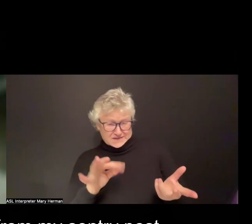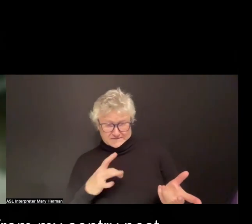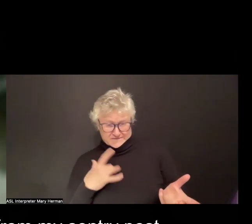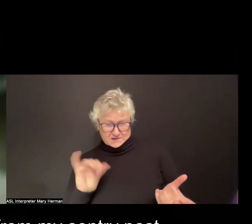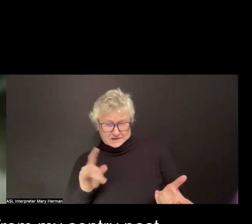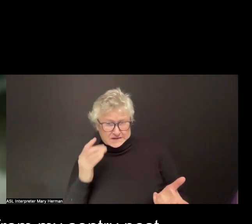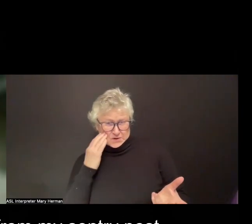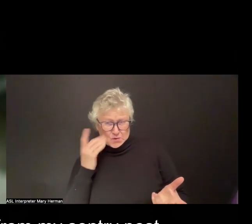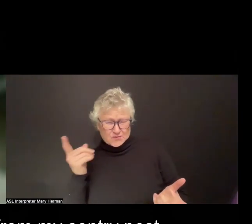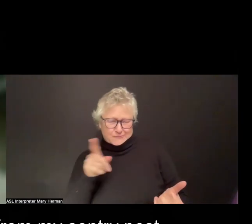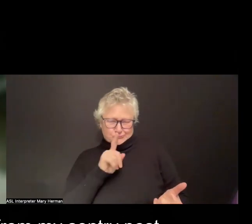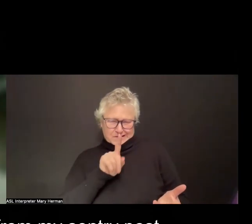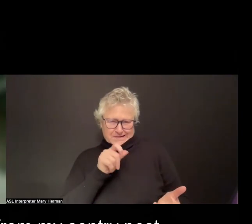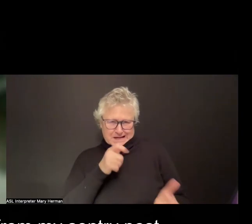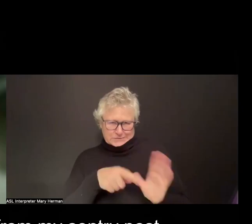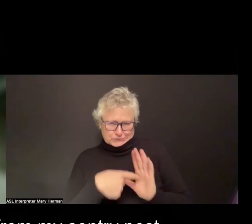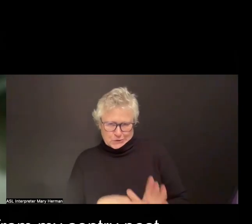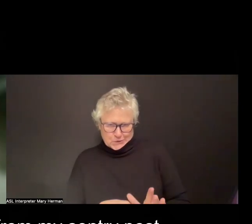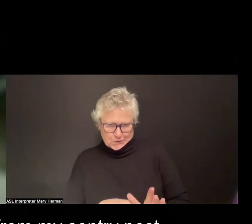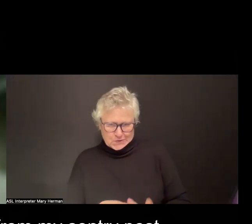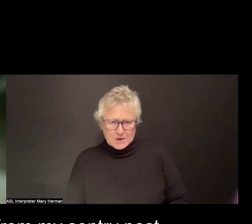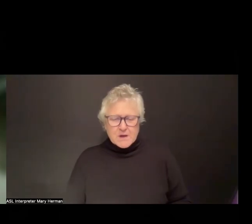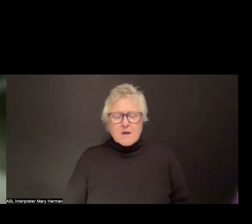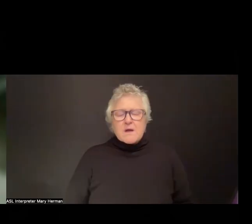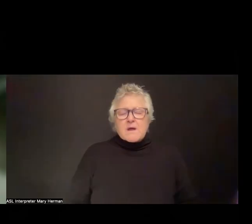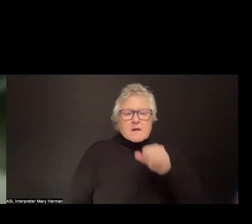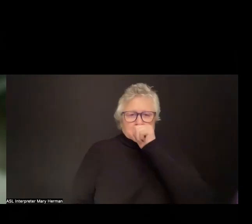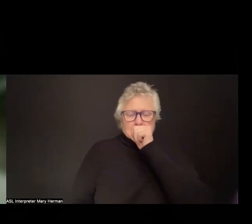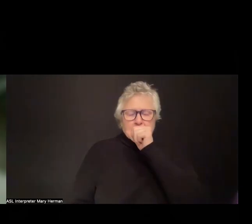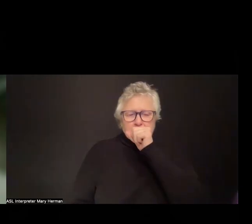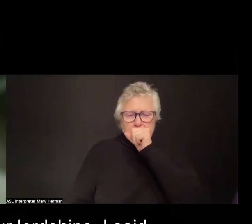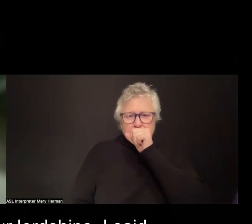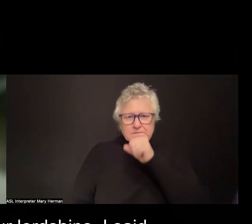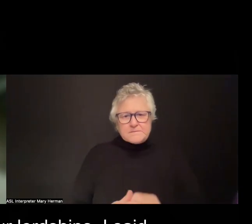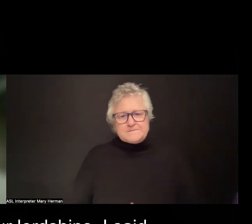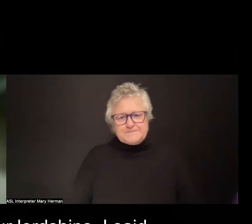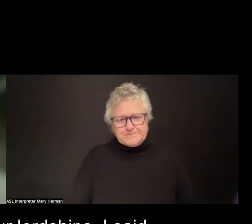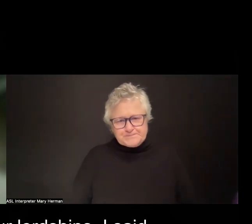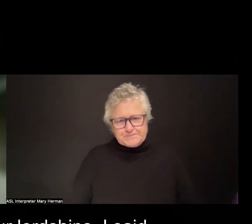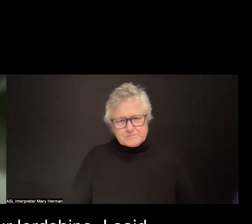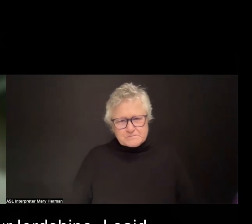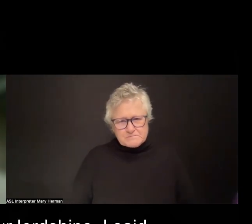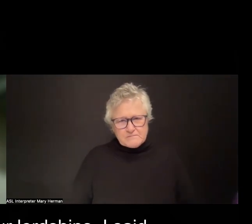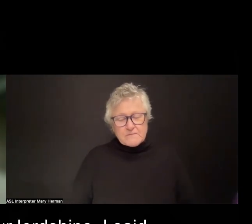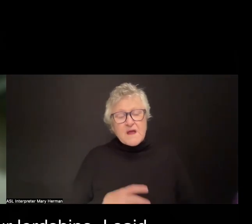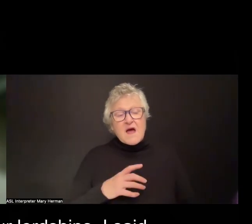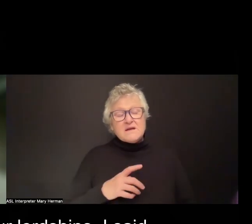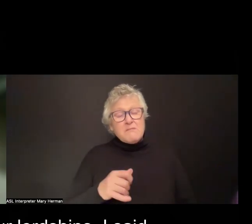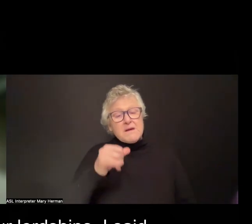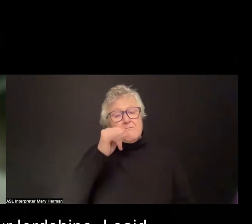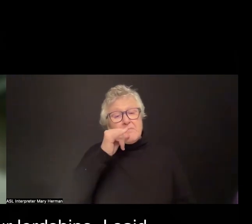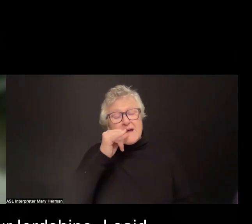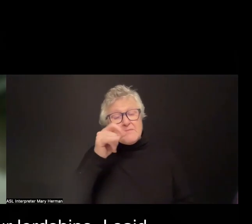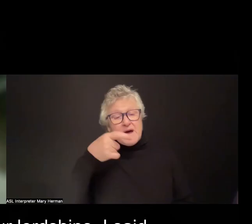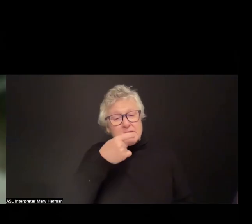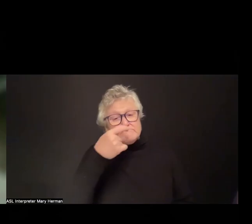I unfolded myself from my sentry post, knocked the ashes out of my pipe, and slid it into my pocket. "Oh, certainly, your lordships," I said, joking as was